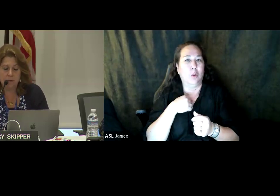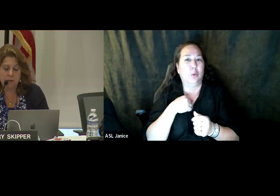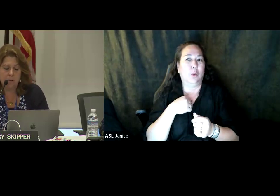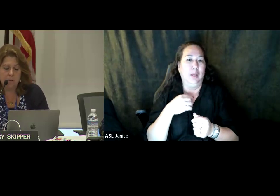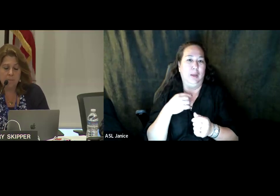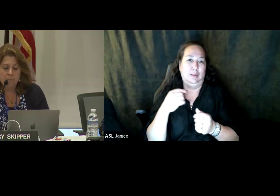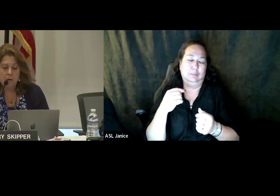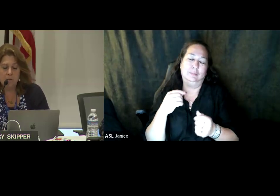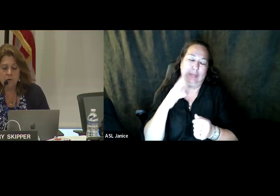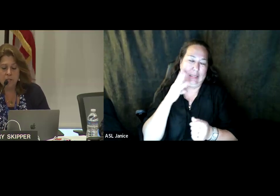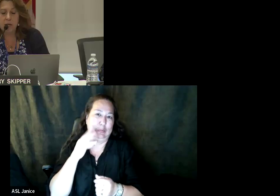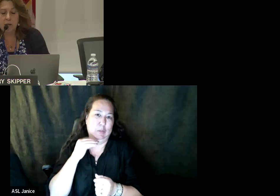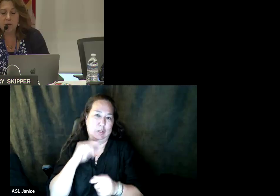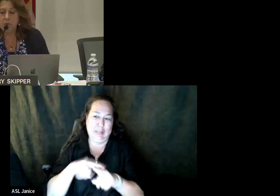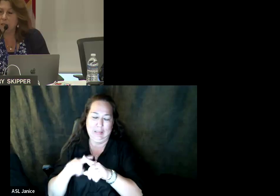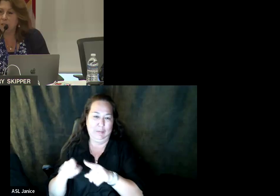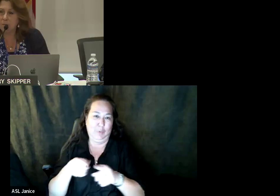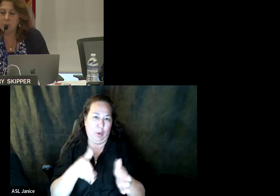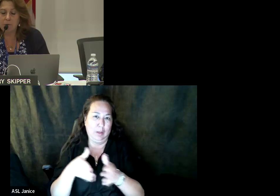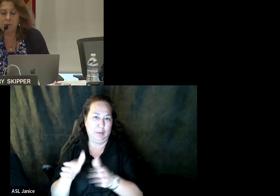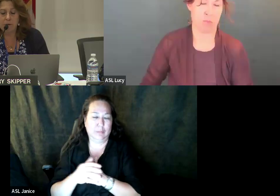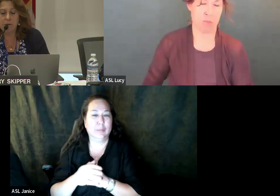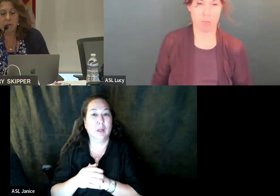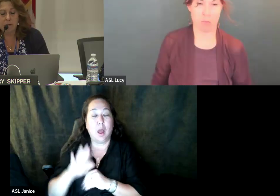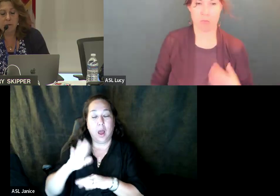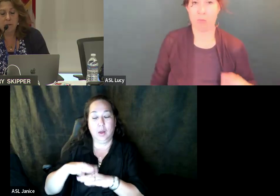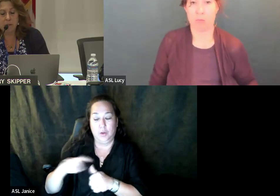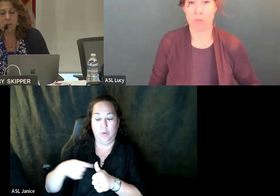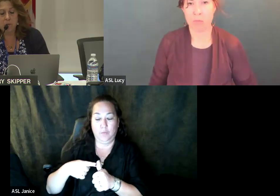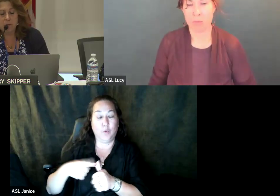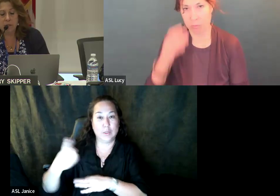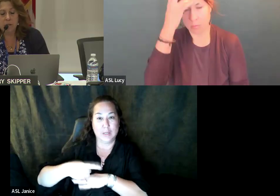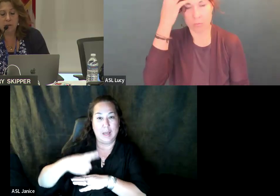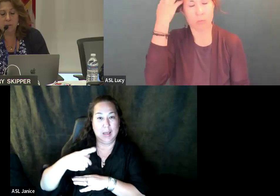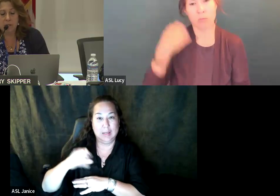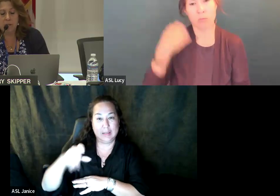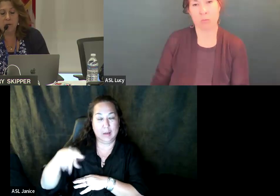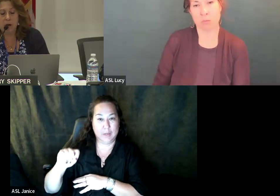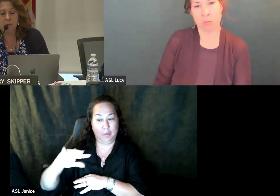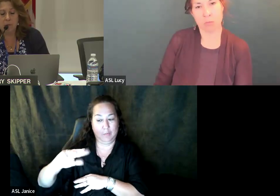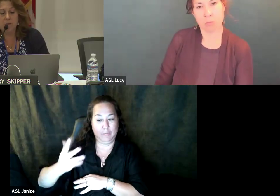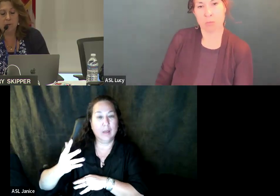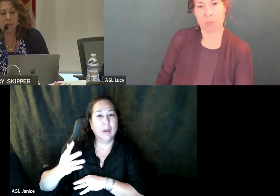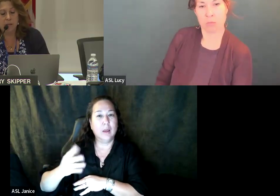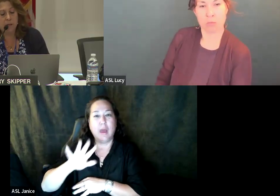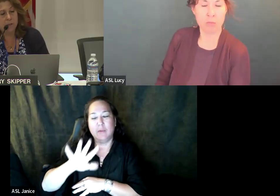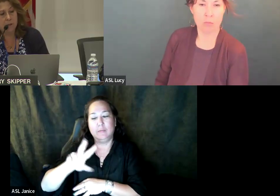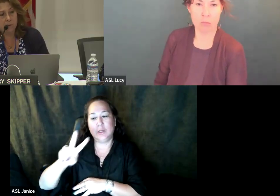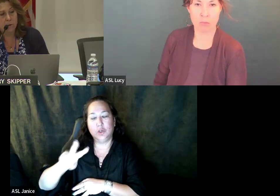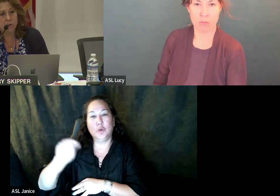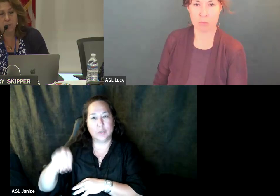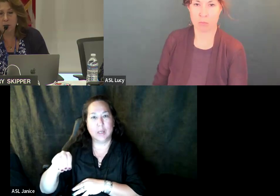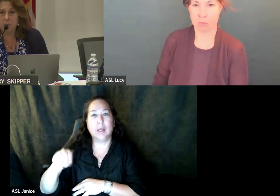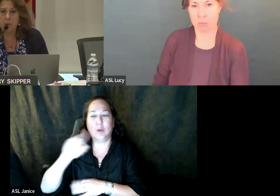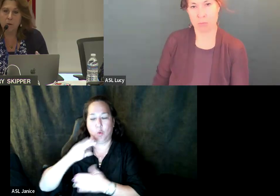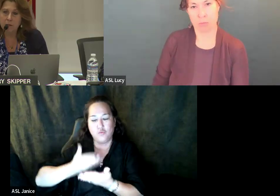operation. On the first day, Thursday, September 5th, 62% of the buses arrived within 15 minutes in the